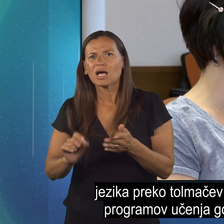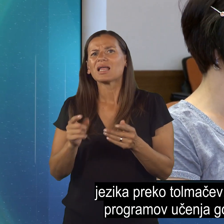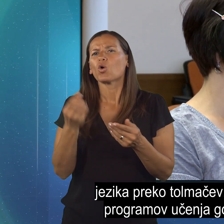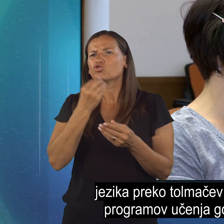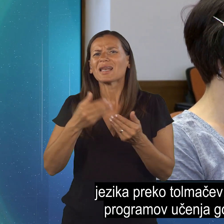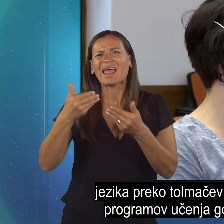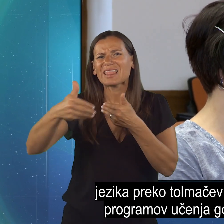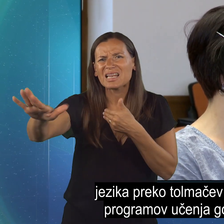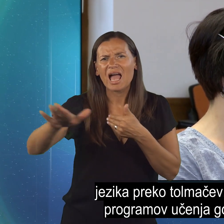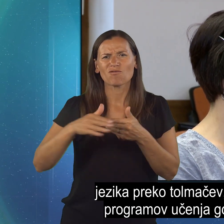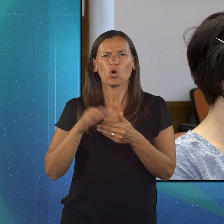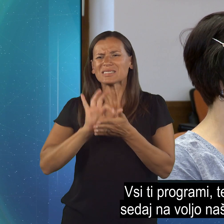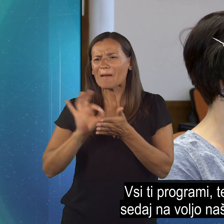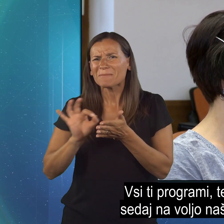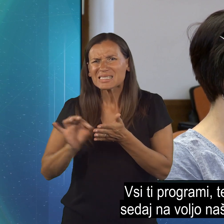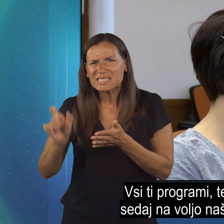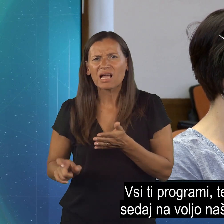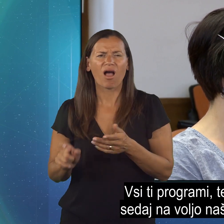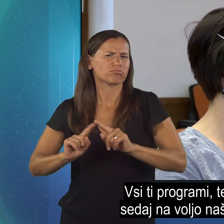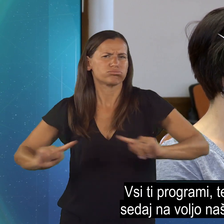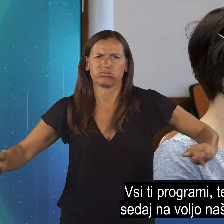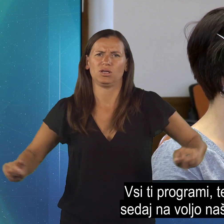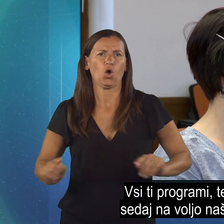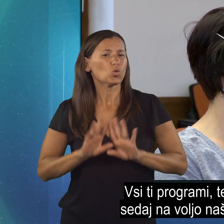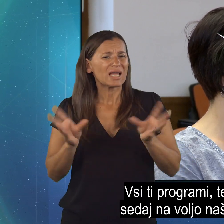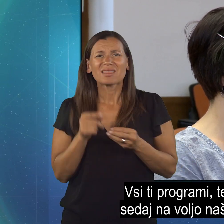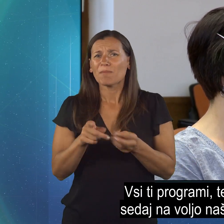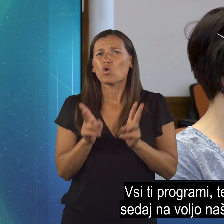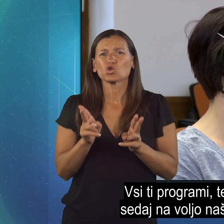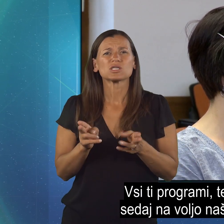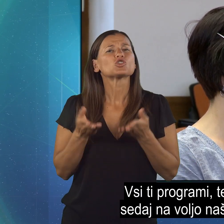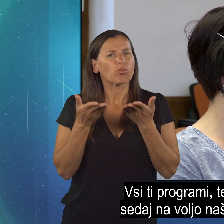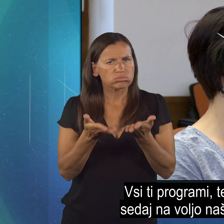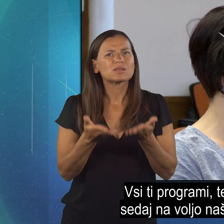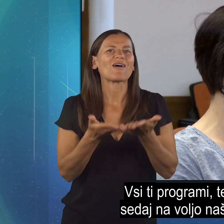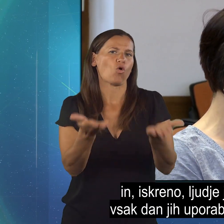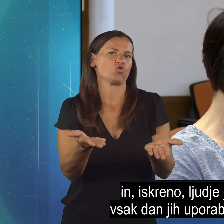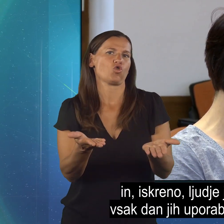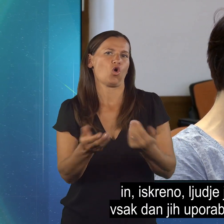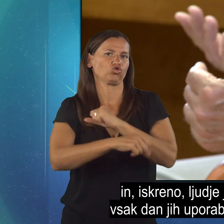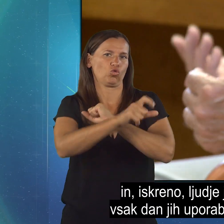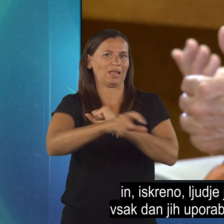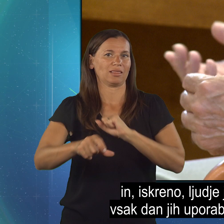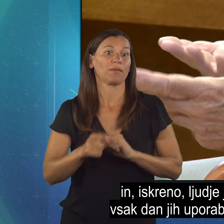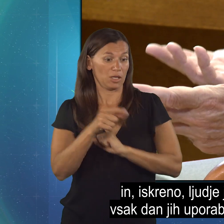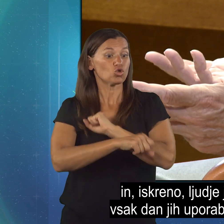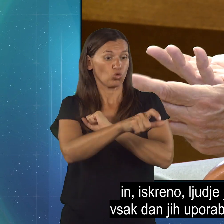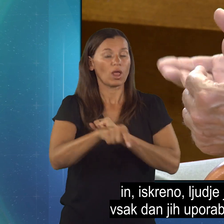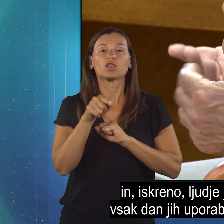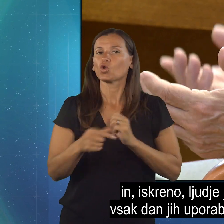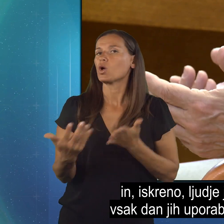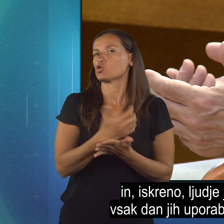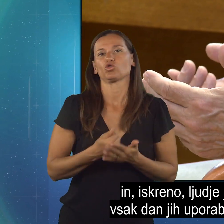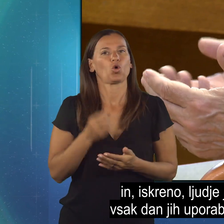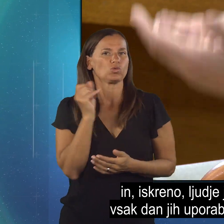for distance learning. All these programs, these options are now available for our students, and honestly, people take advantage of